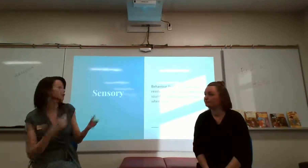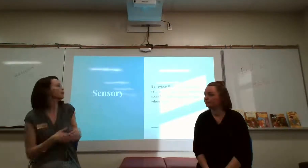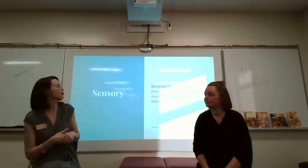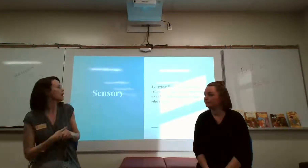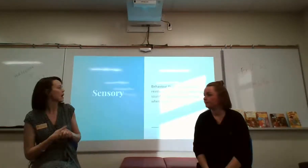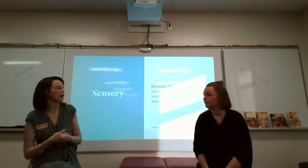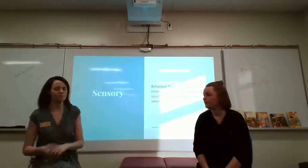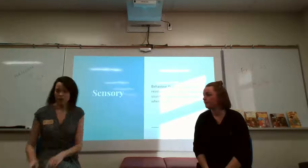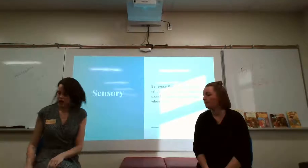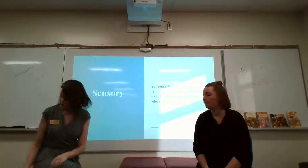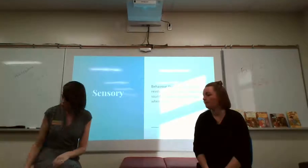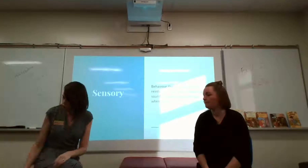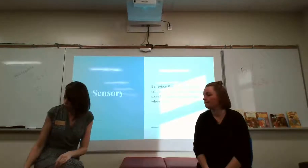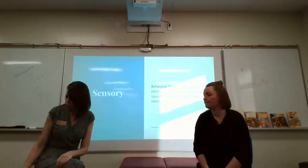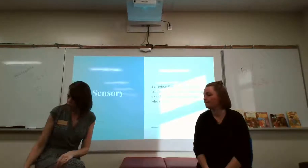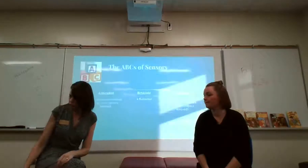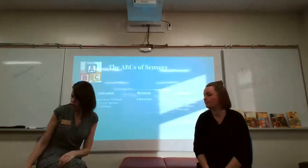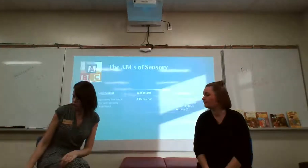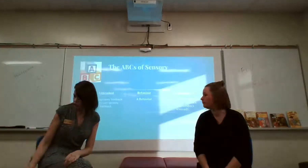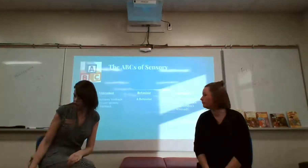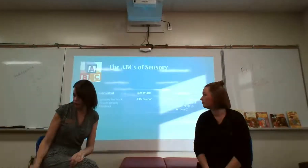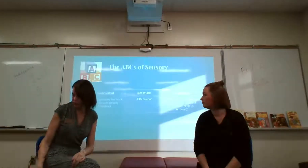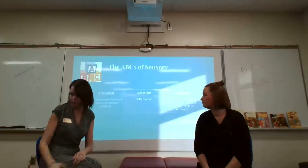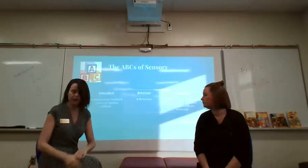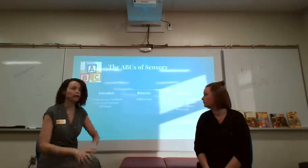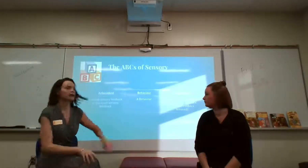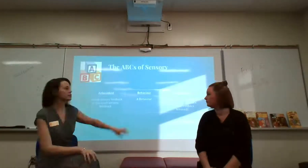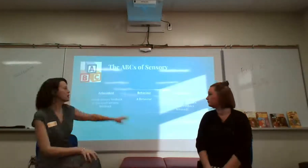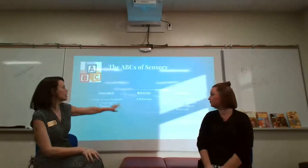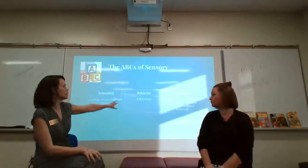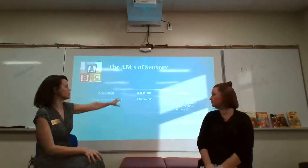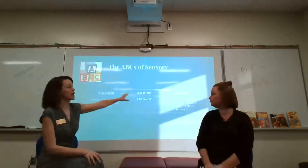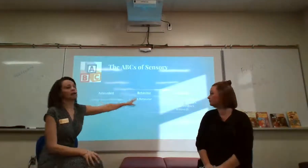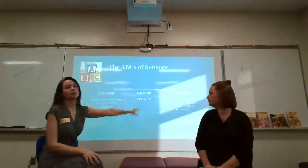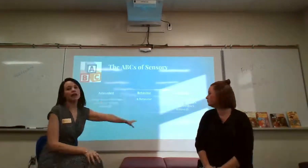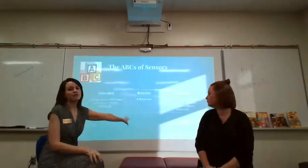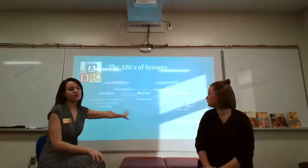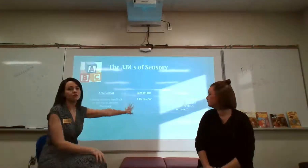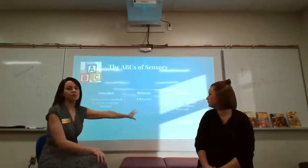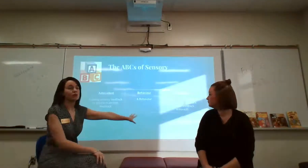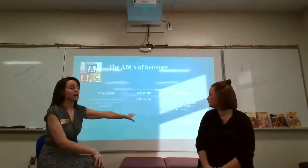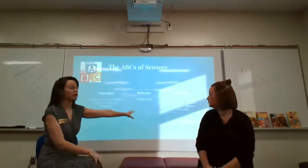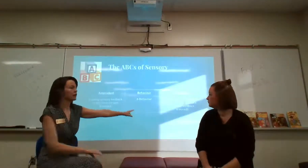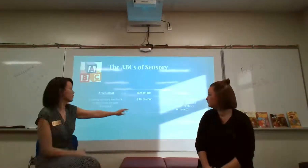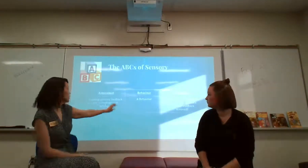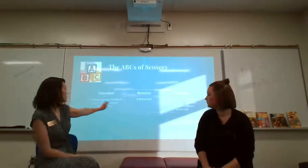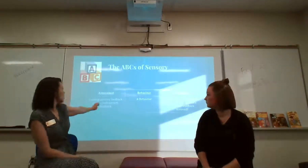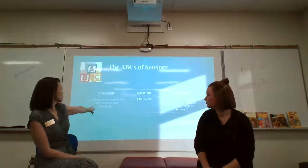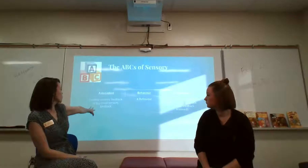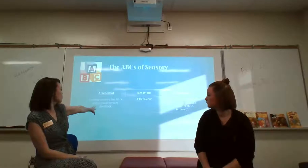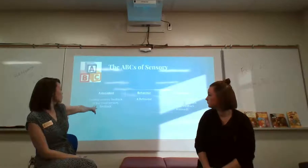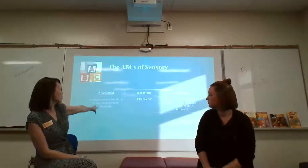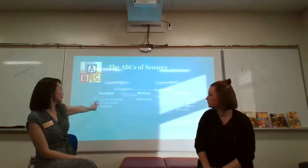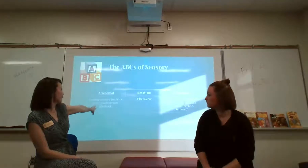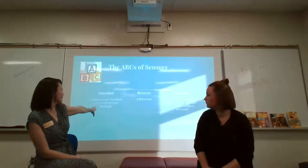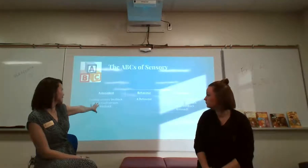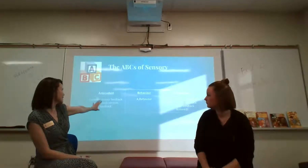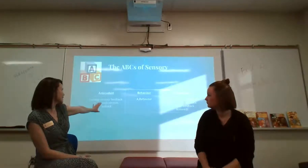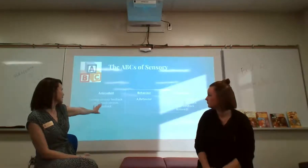making. And so what it looks like when it's sensory is there's a behavior, so it can be any behavior, right before I'm lacking